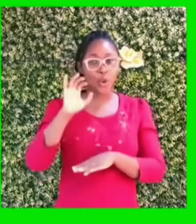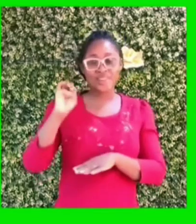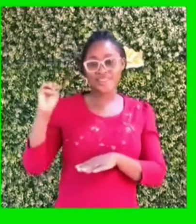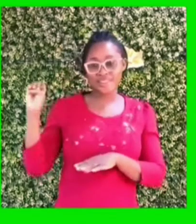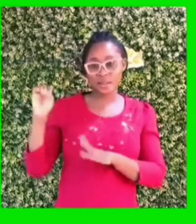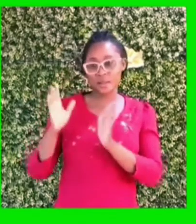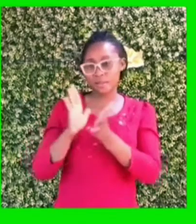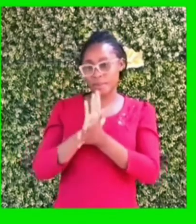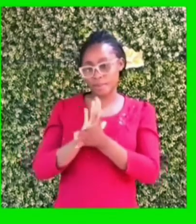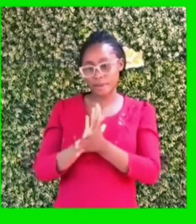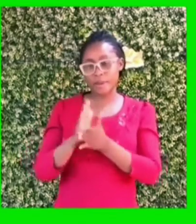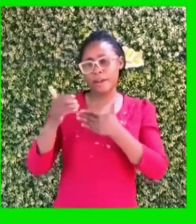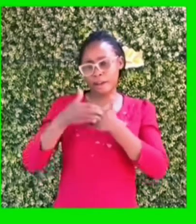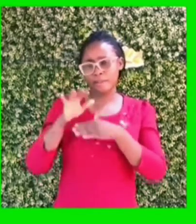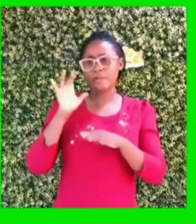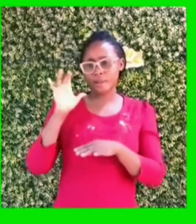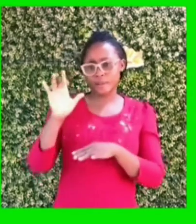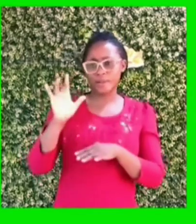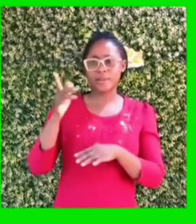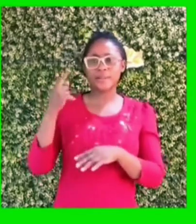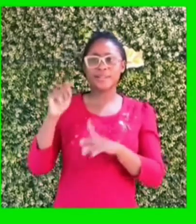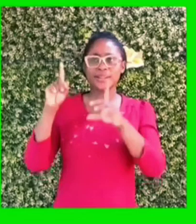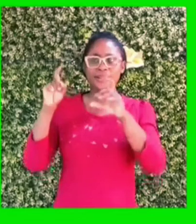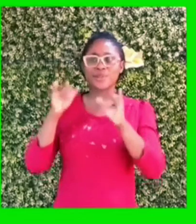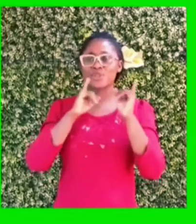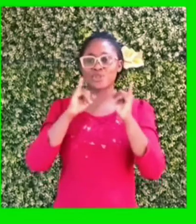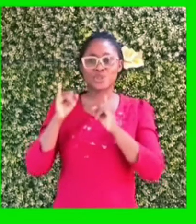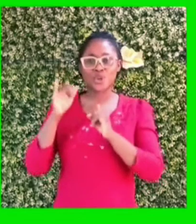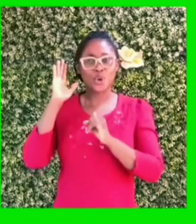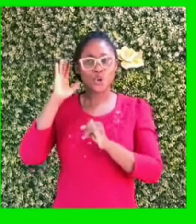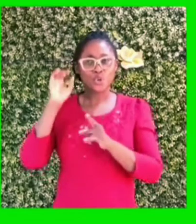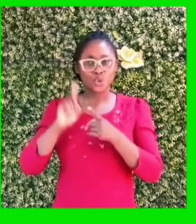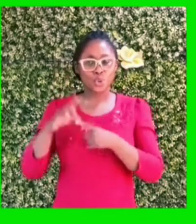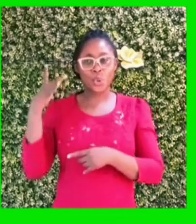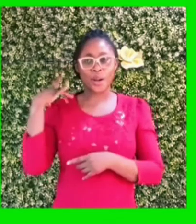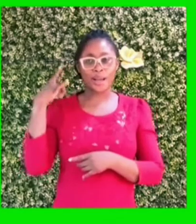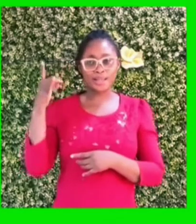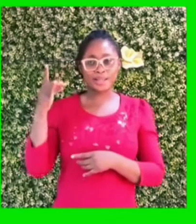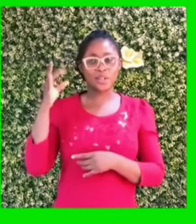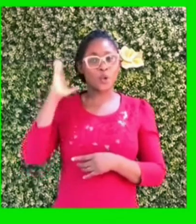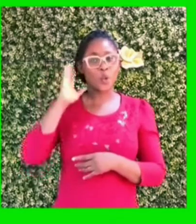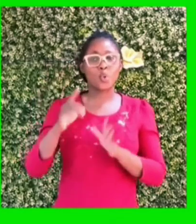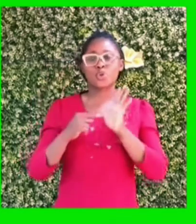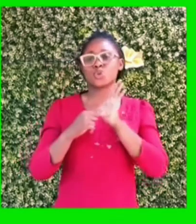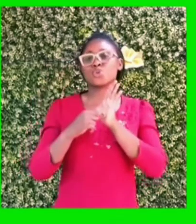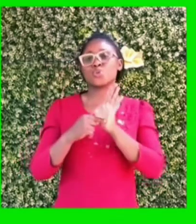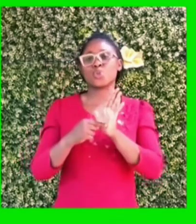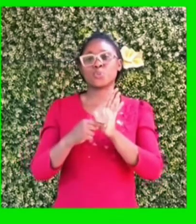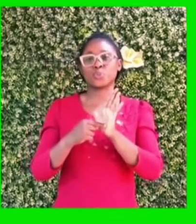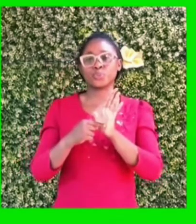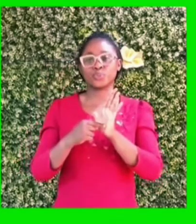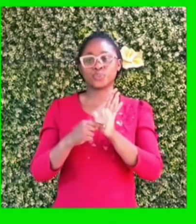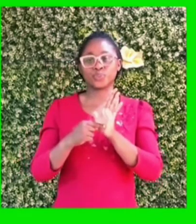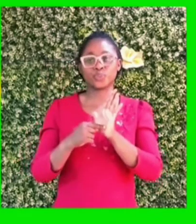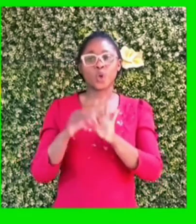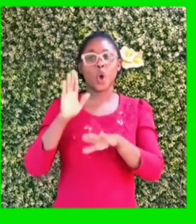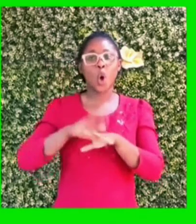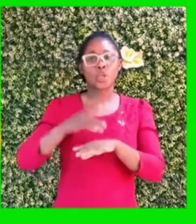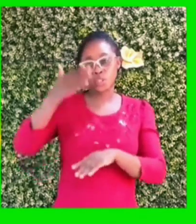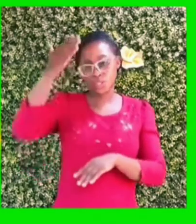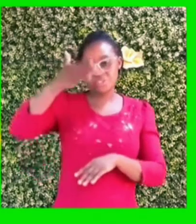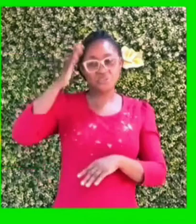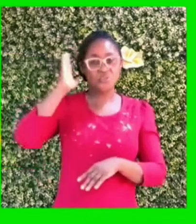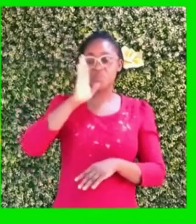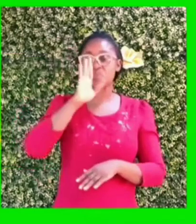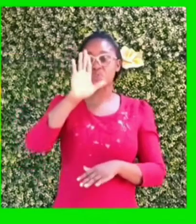e-slip. Once logged in, the examination instructions to candidates will be displayed on the screen. On the